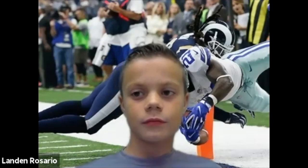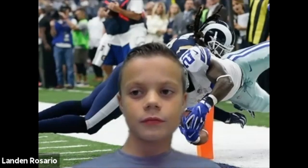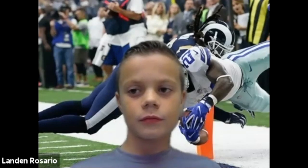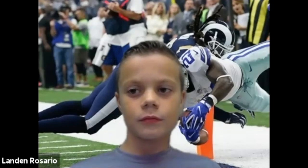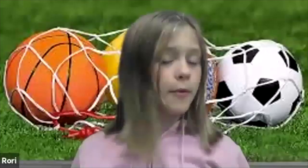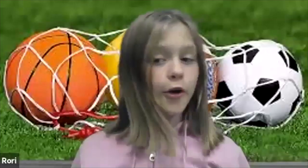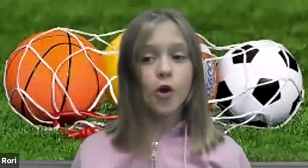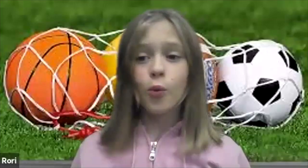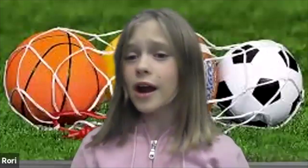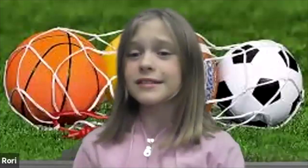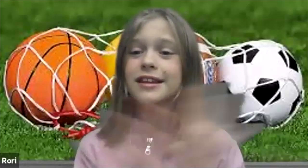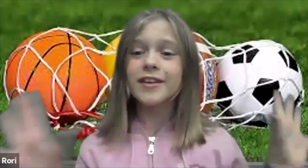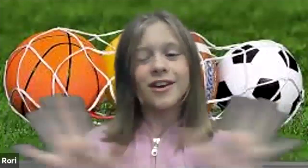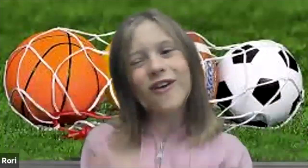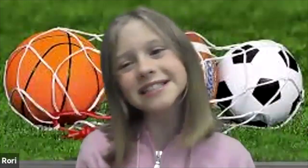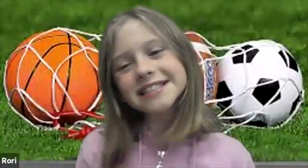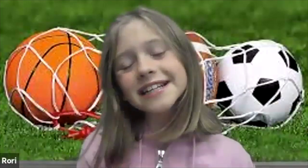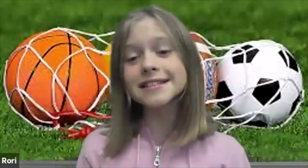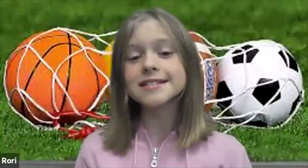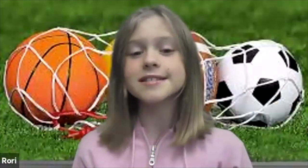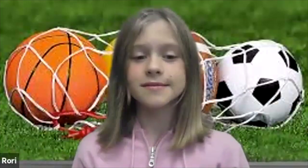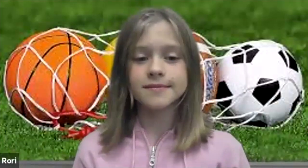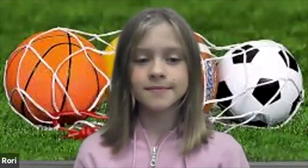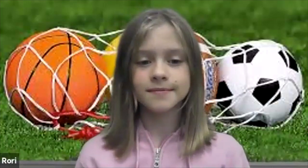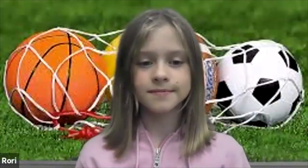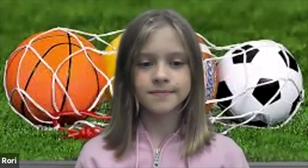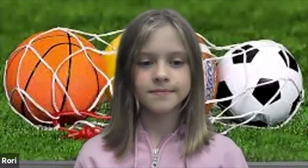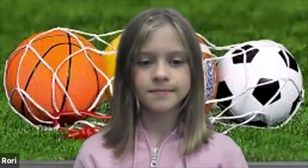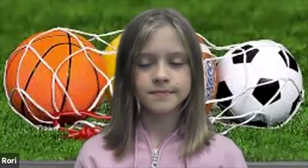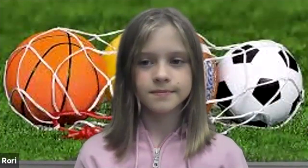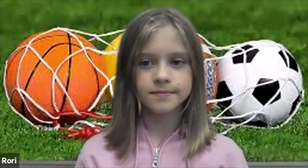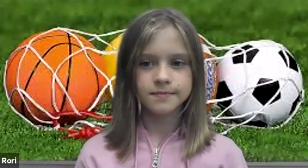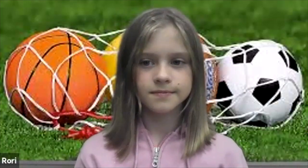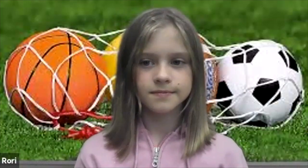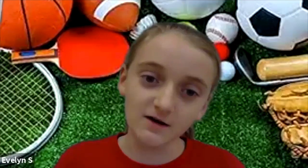And remember, we are living the questions by feeding our